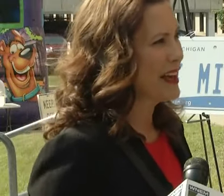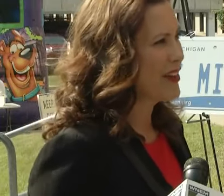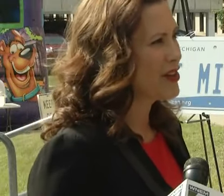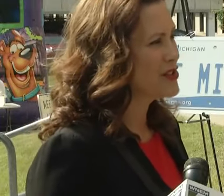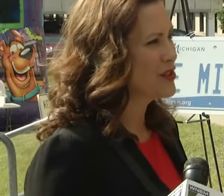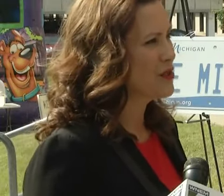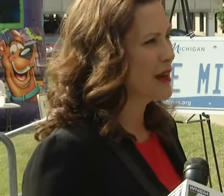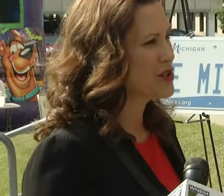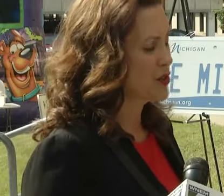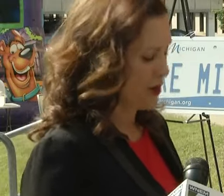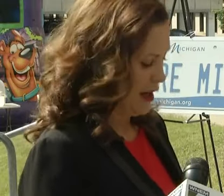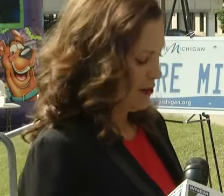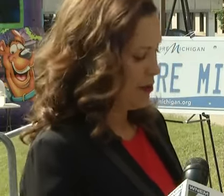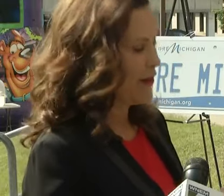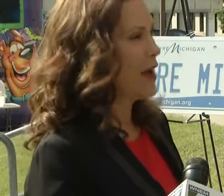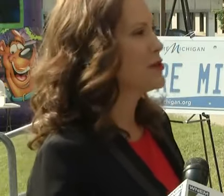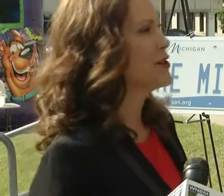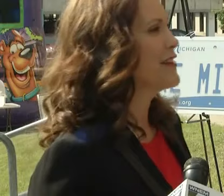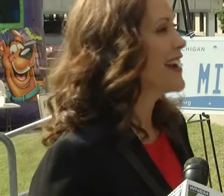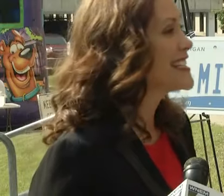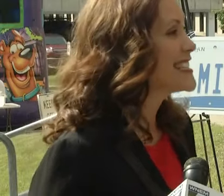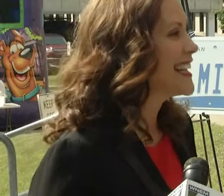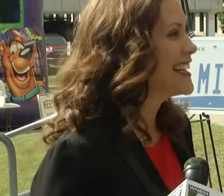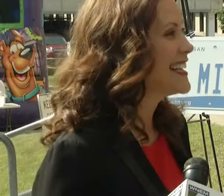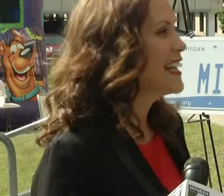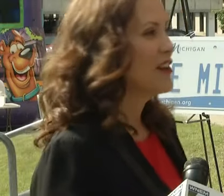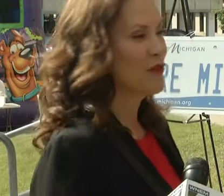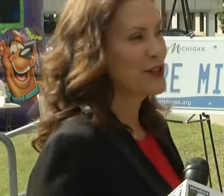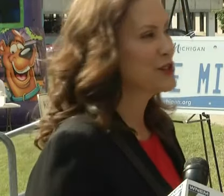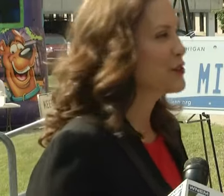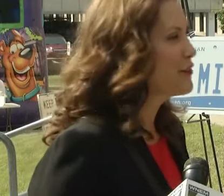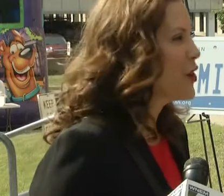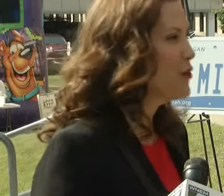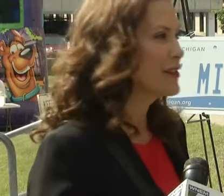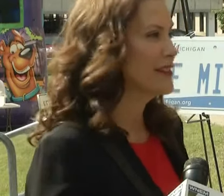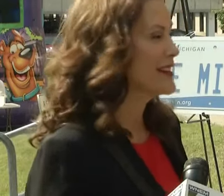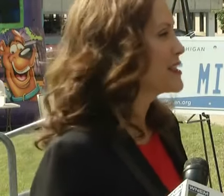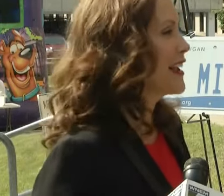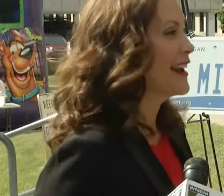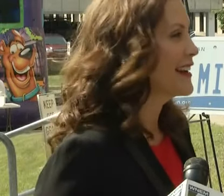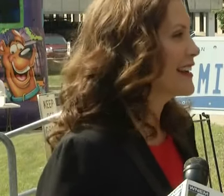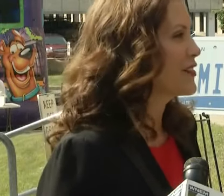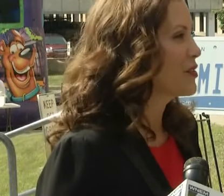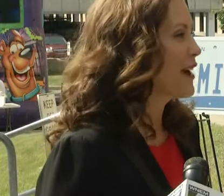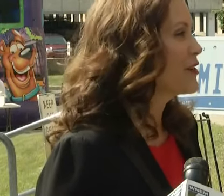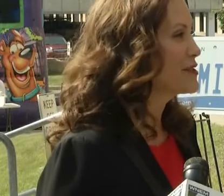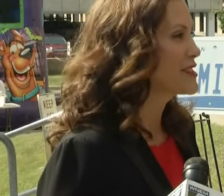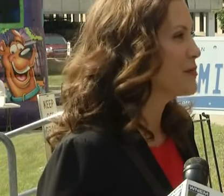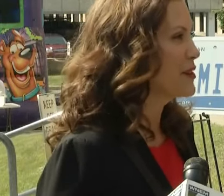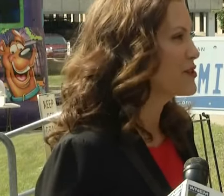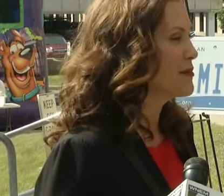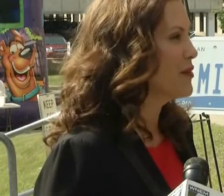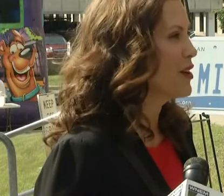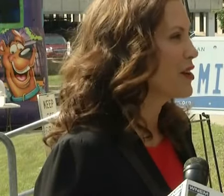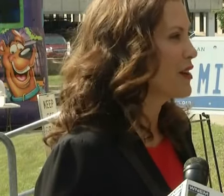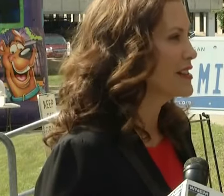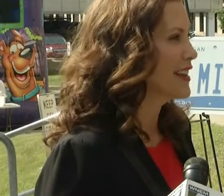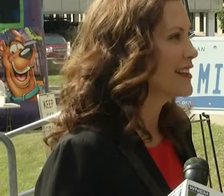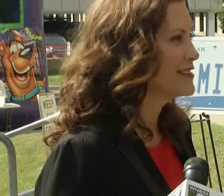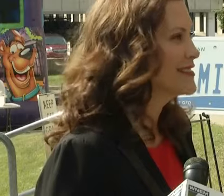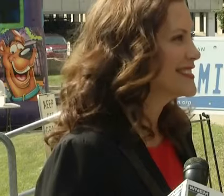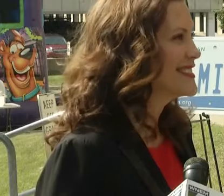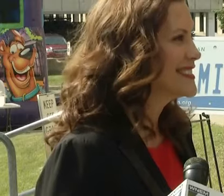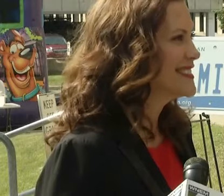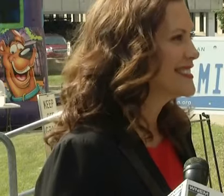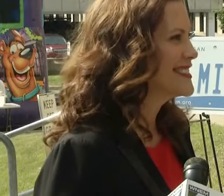everyone coming together to make sure people have an opportunity to get vaccinated, register to vote, and get their records expunged. I mean, what a great